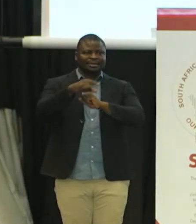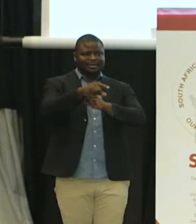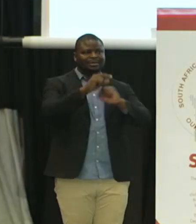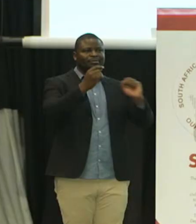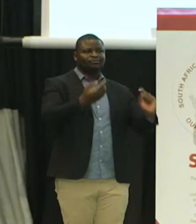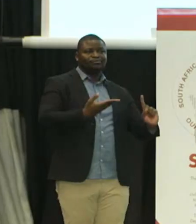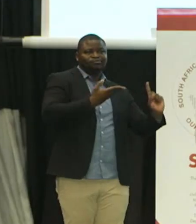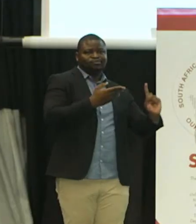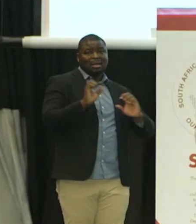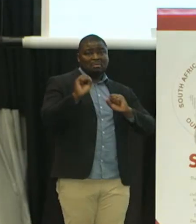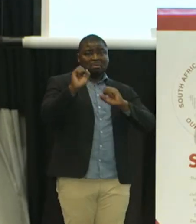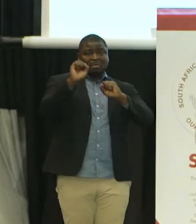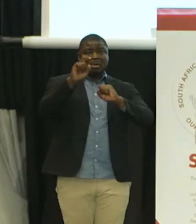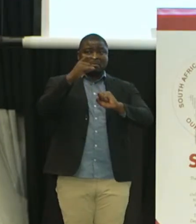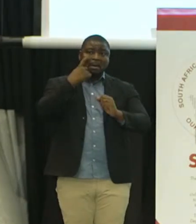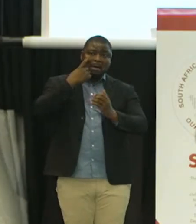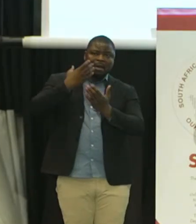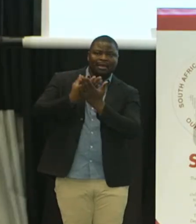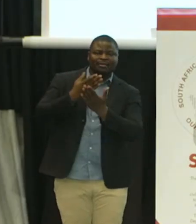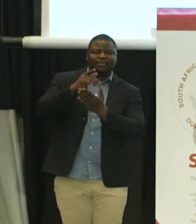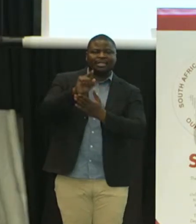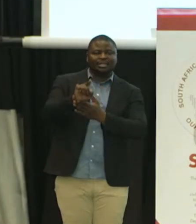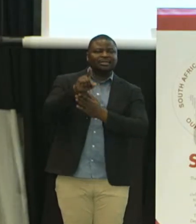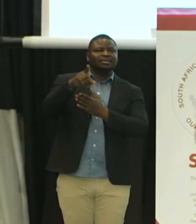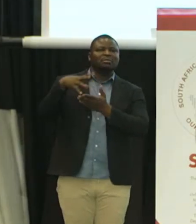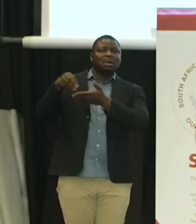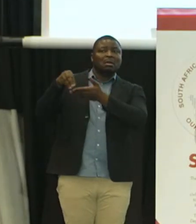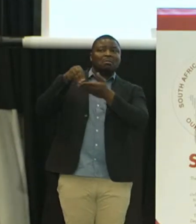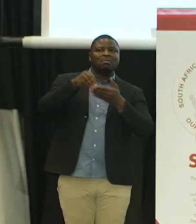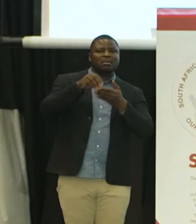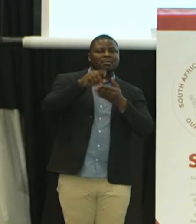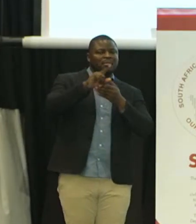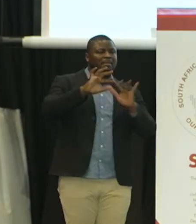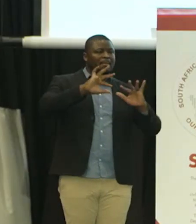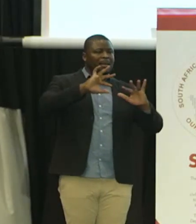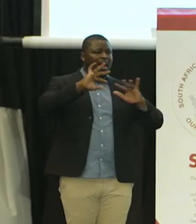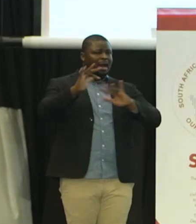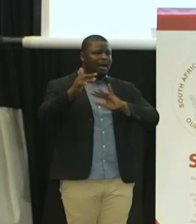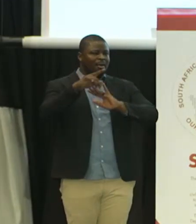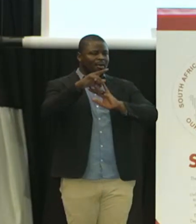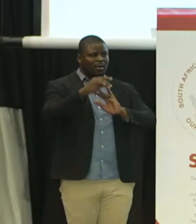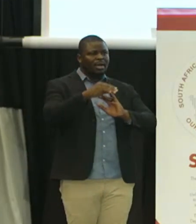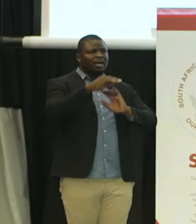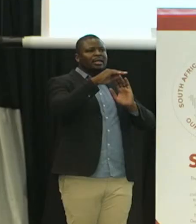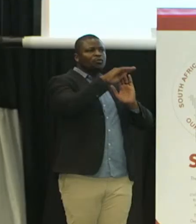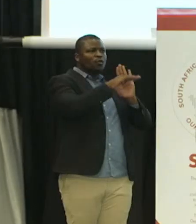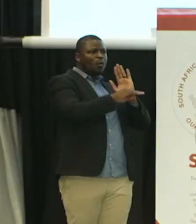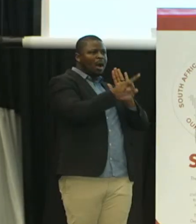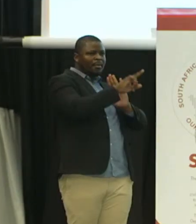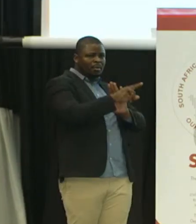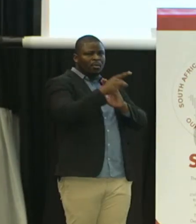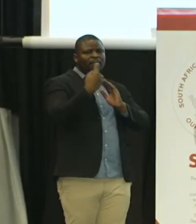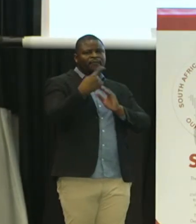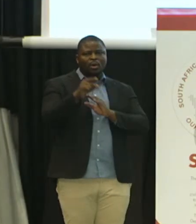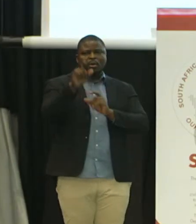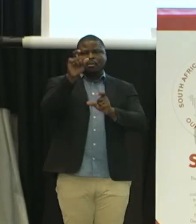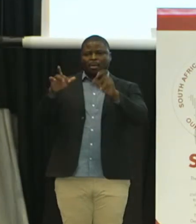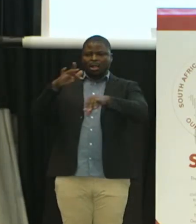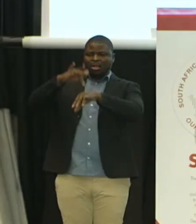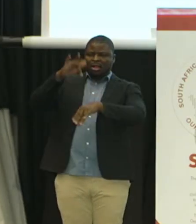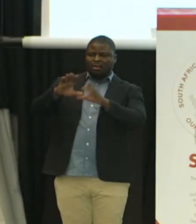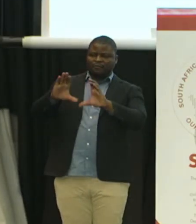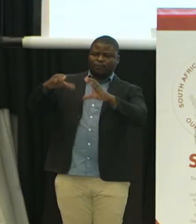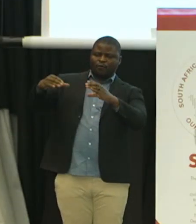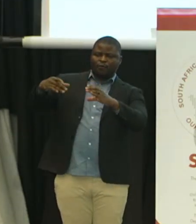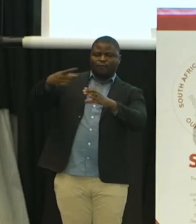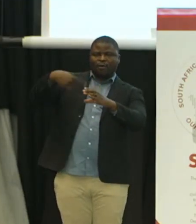need for evidence in the programming around key populations. So now it is our